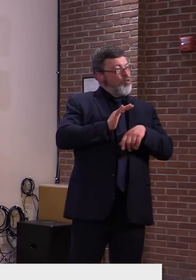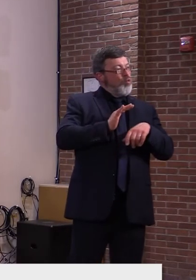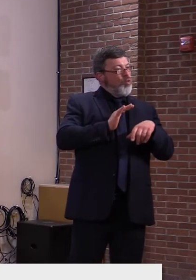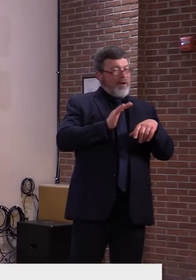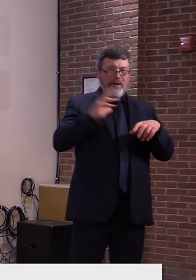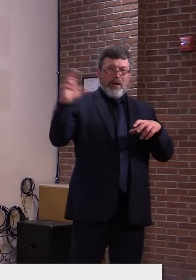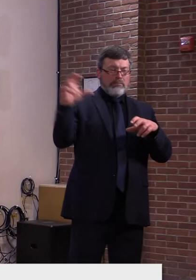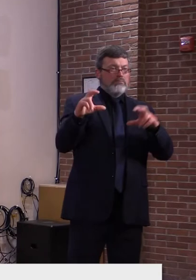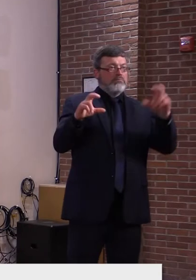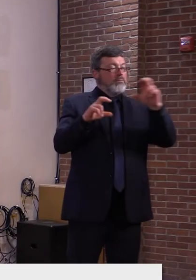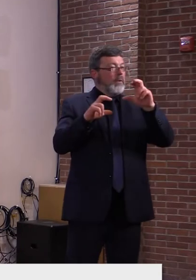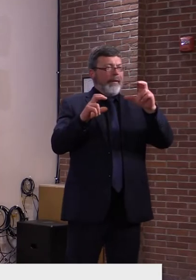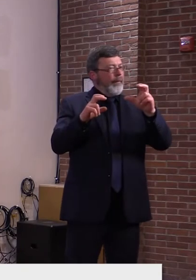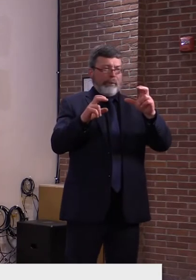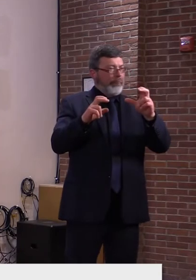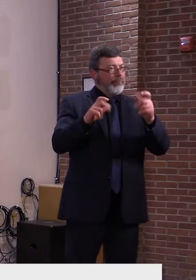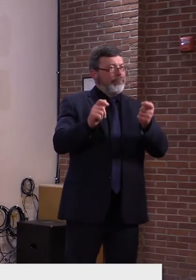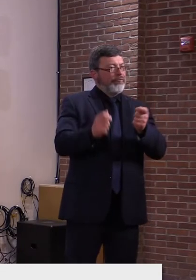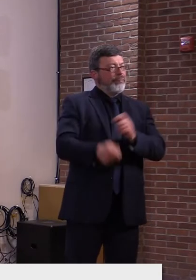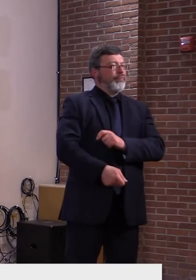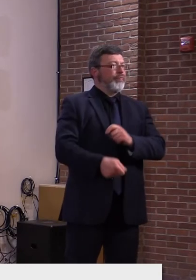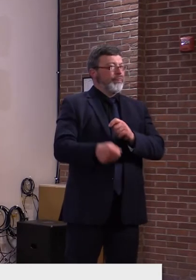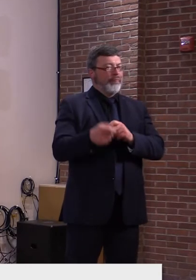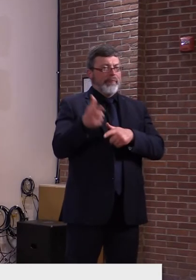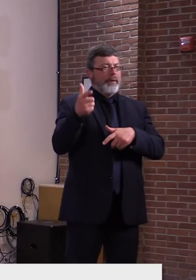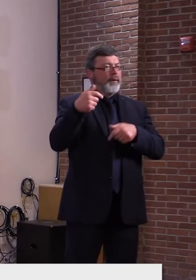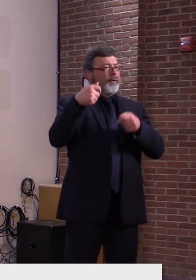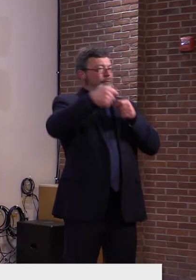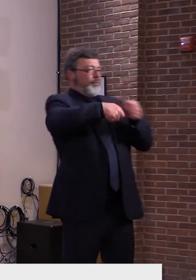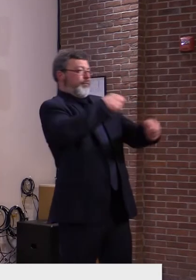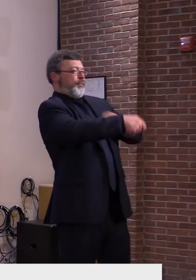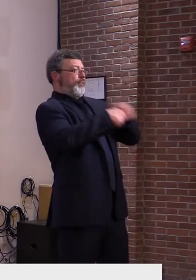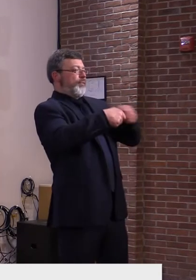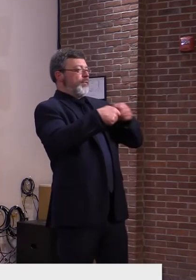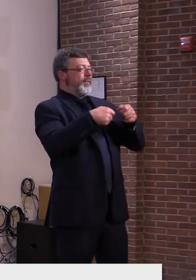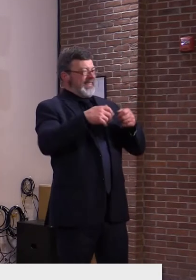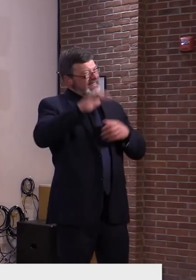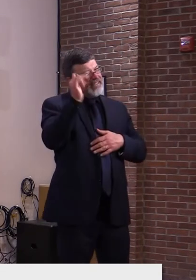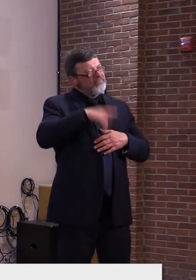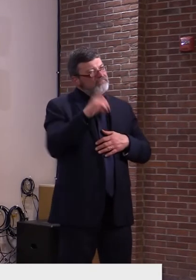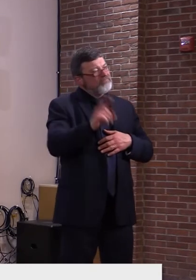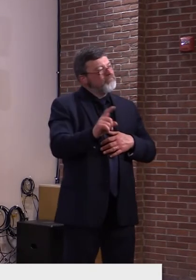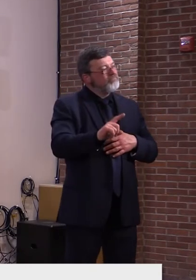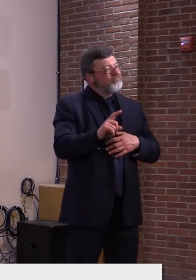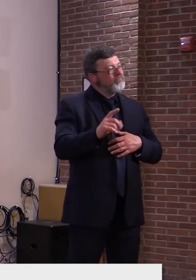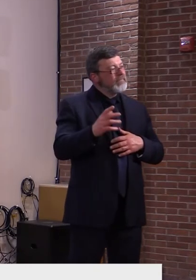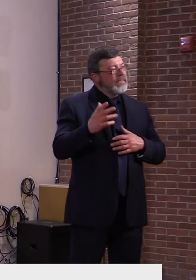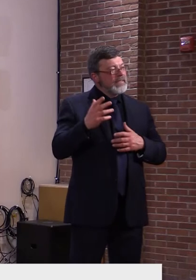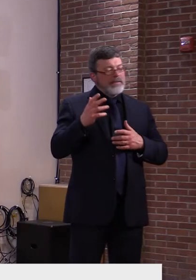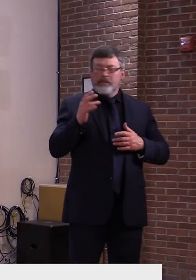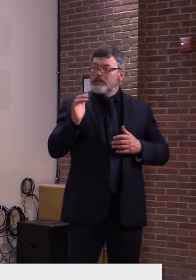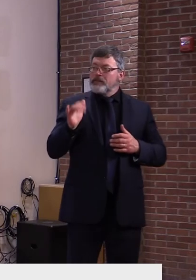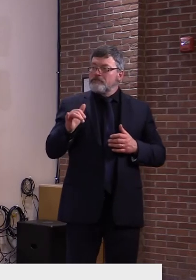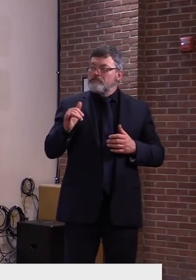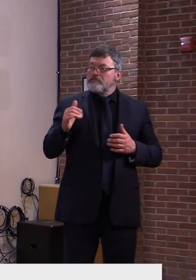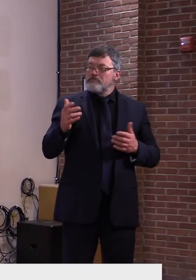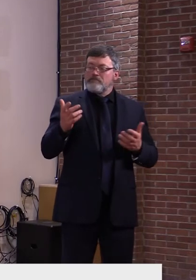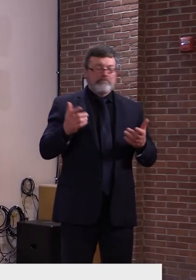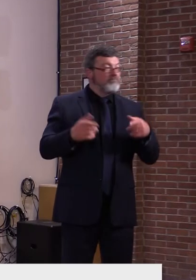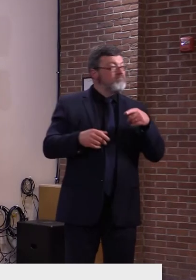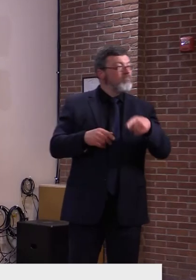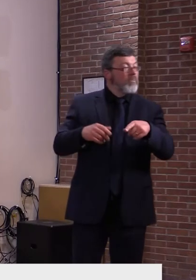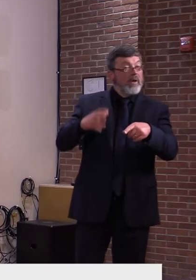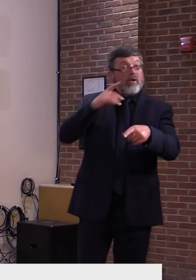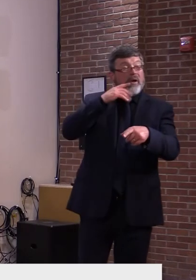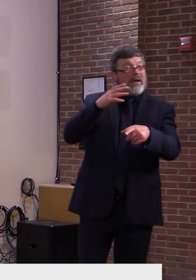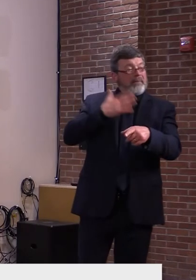But I'm just wondering if there's been an example either in the private sector, or perhaps in even more relevant in the public sector in another